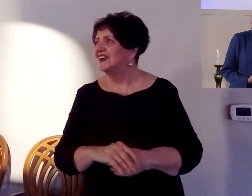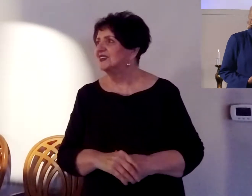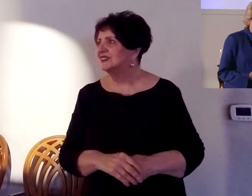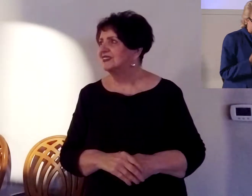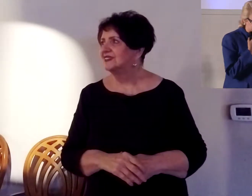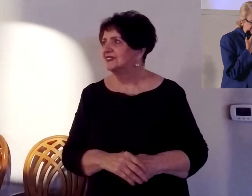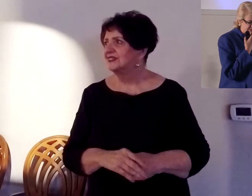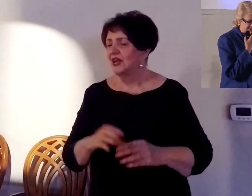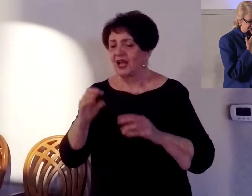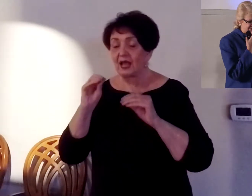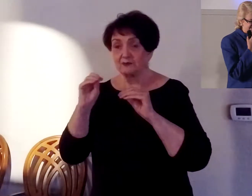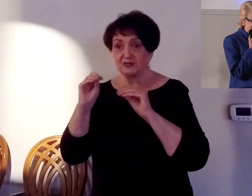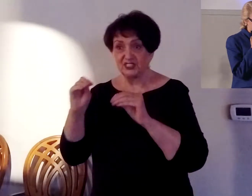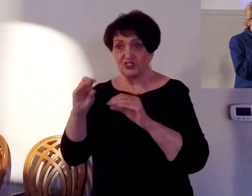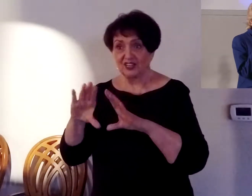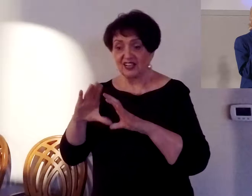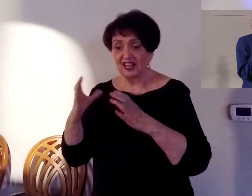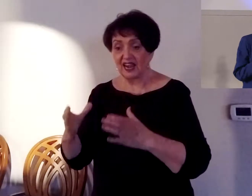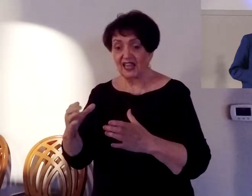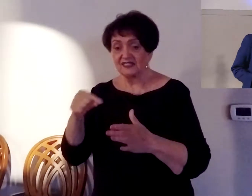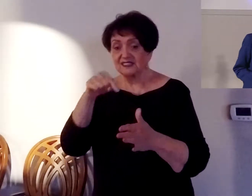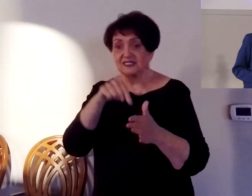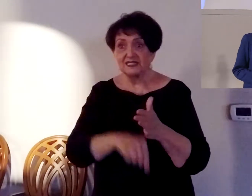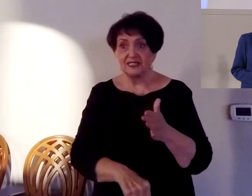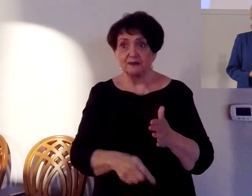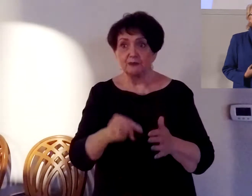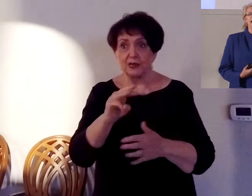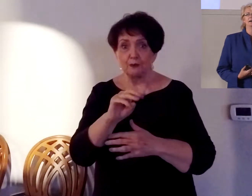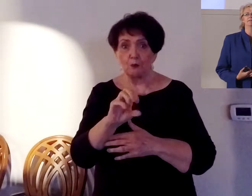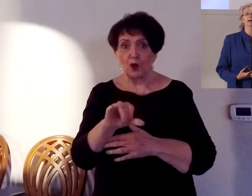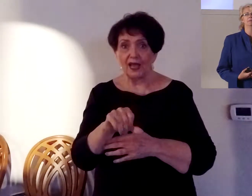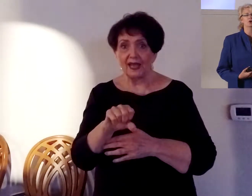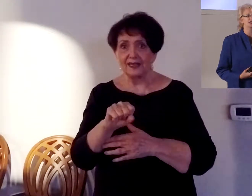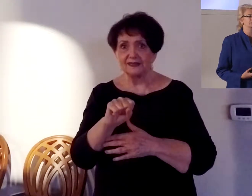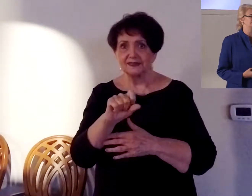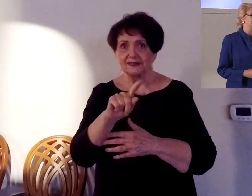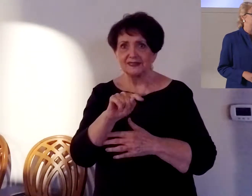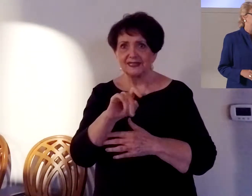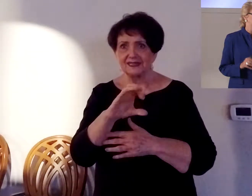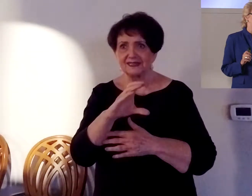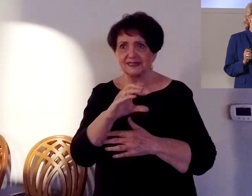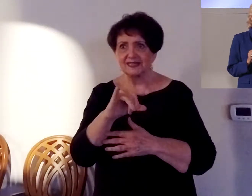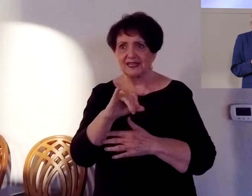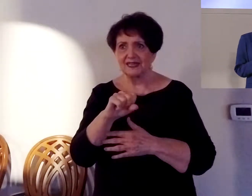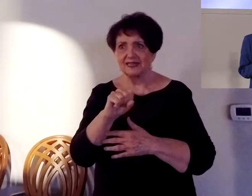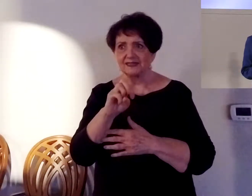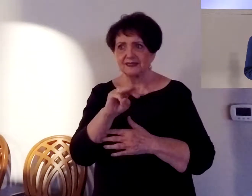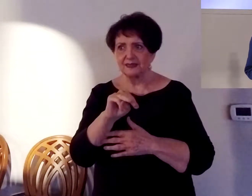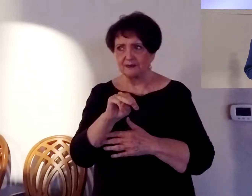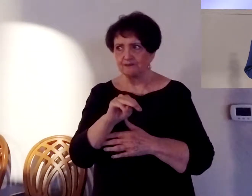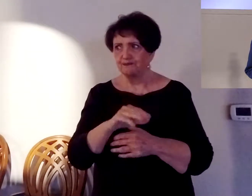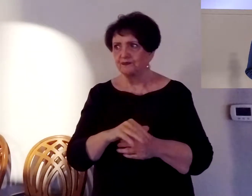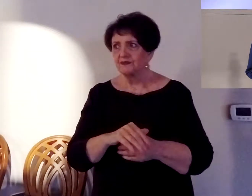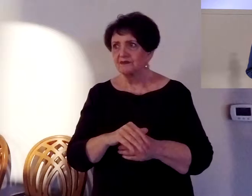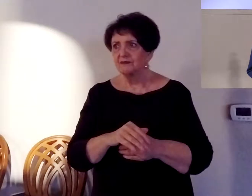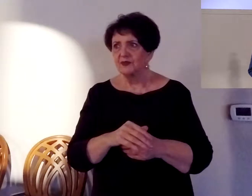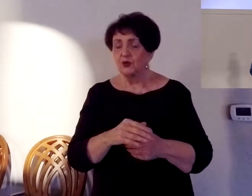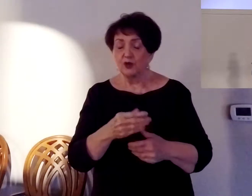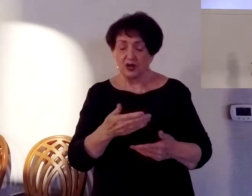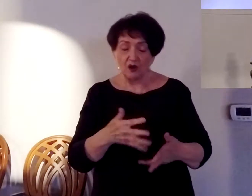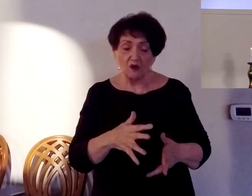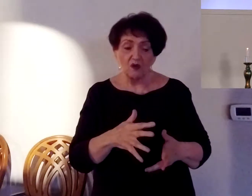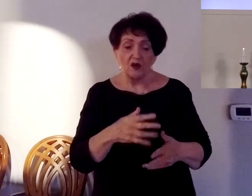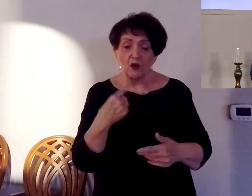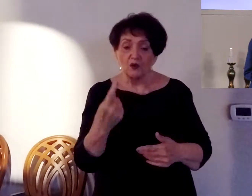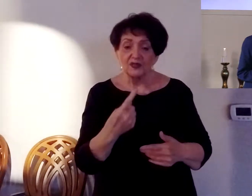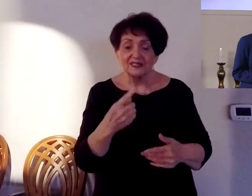I'm teaching this class called Deep Mysticism. It was by invitation only for people who have graduated from Inward Journey or become